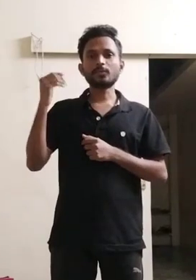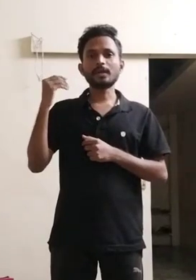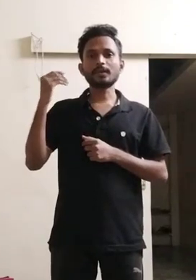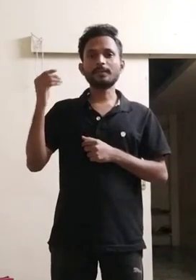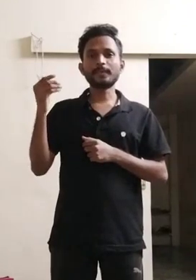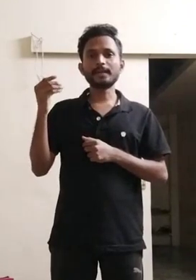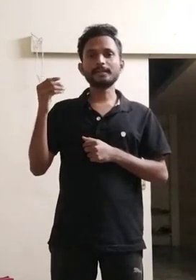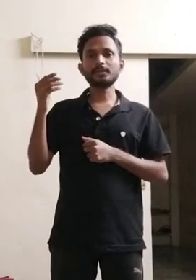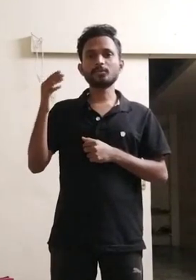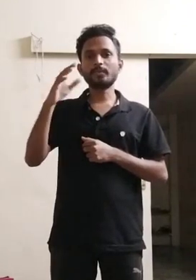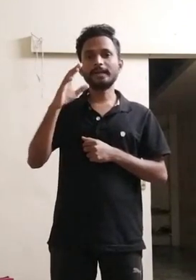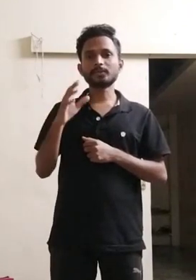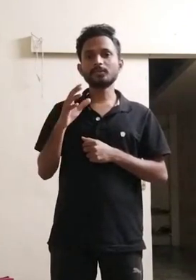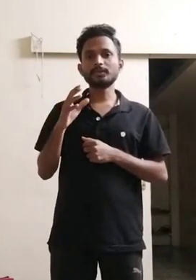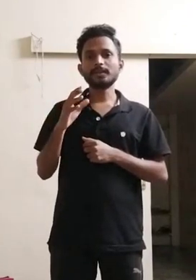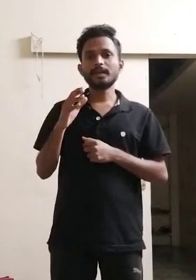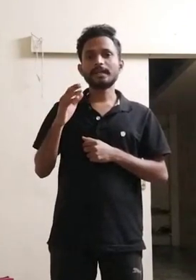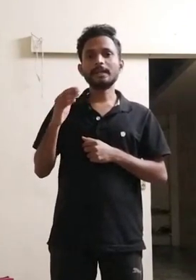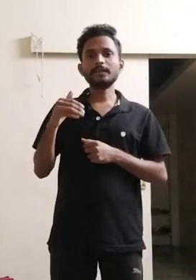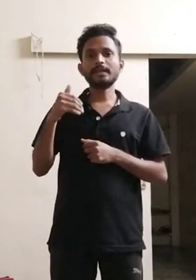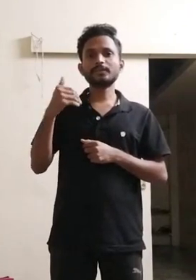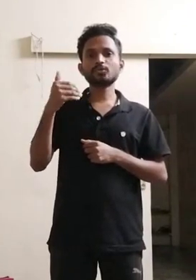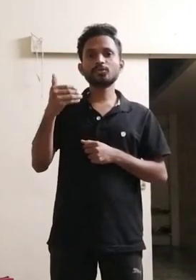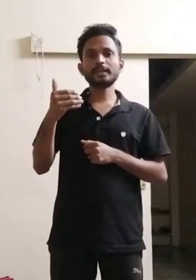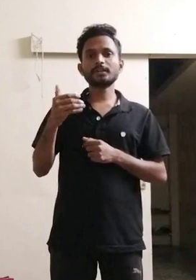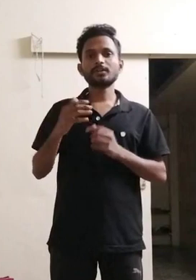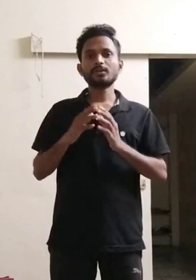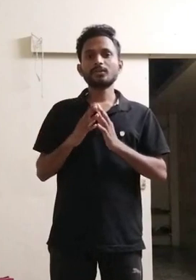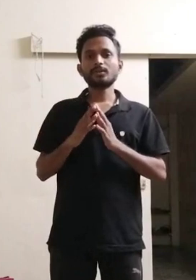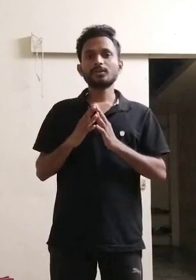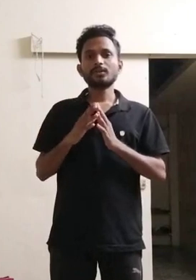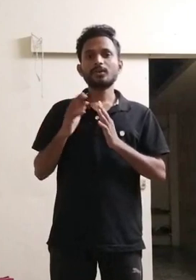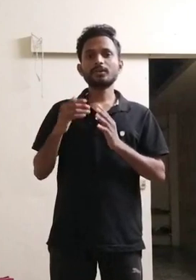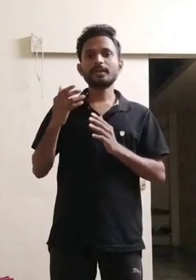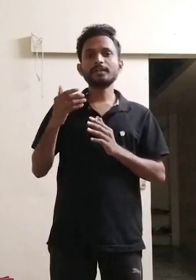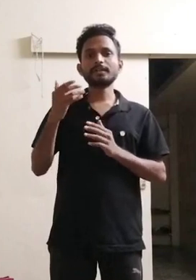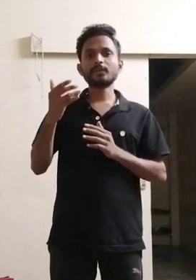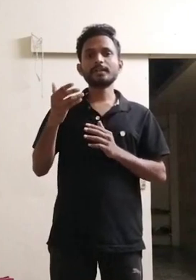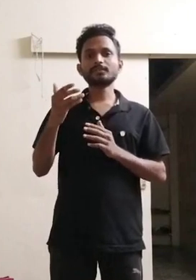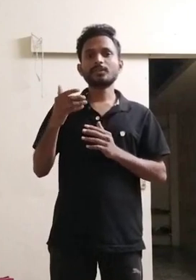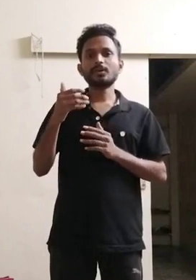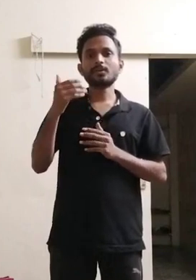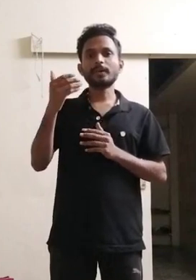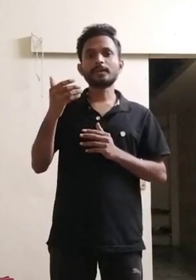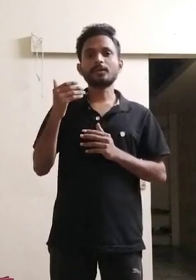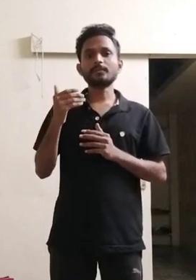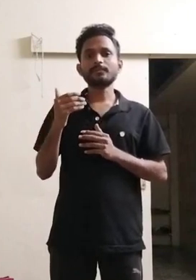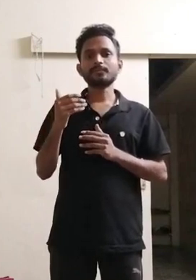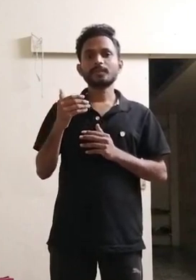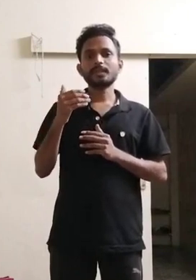program compiled into bytecode can be executed on any device or platform